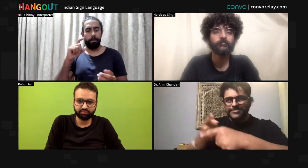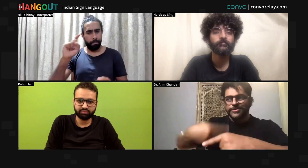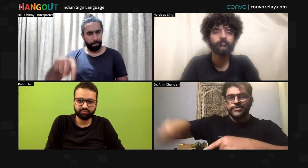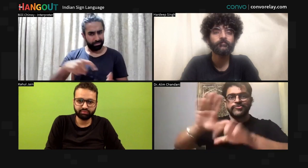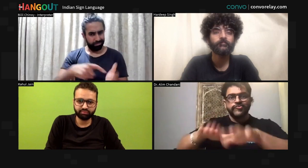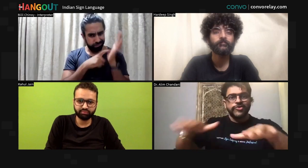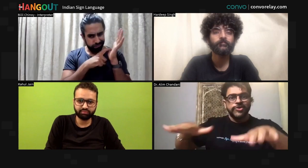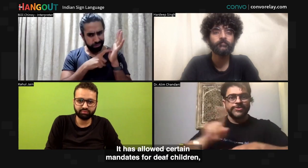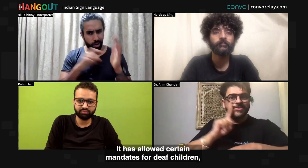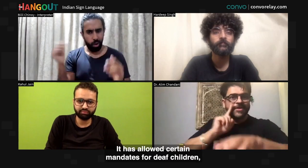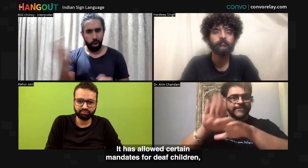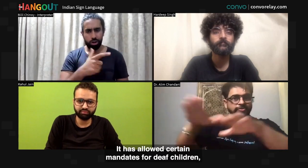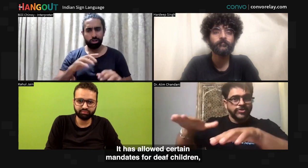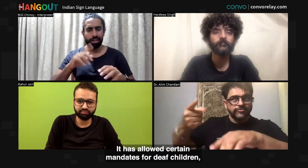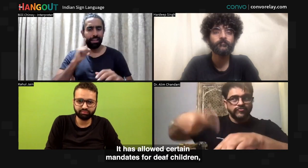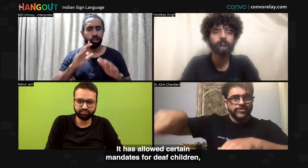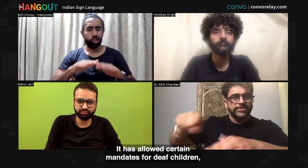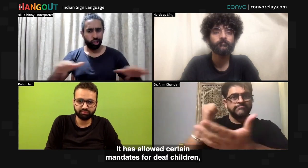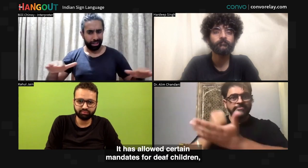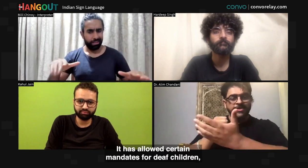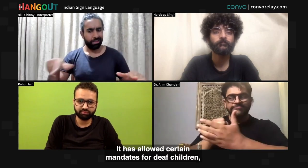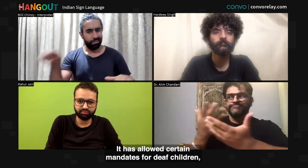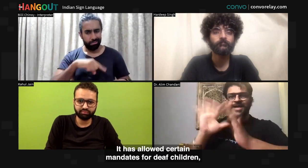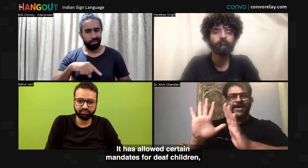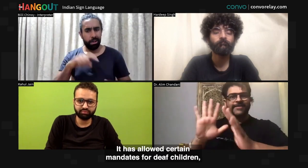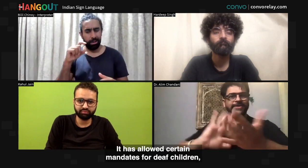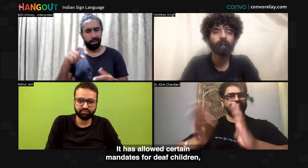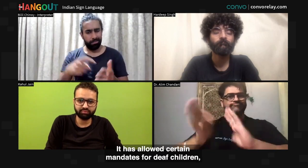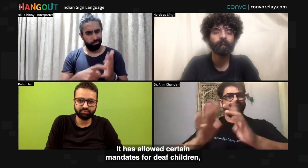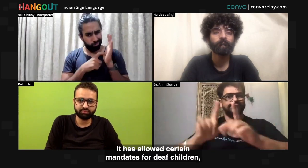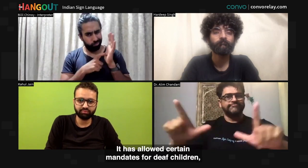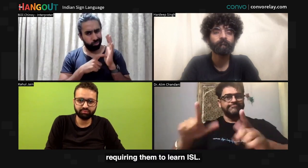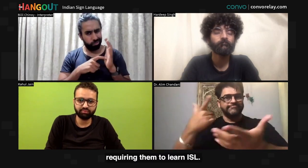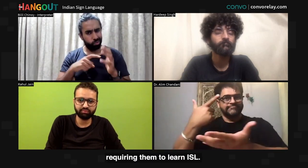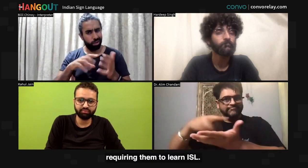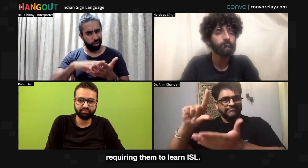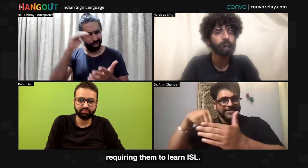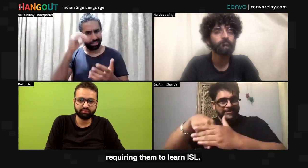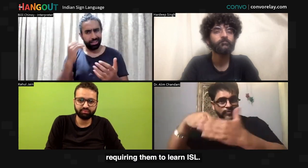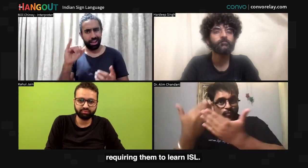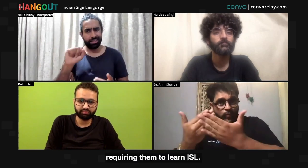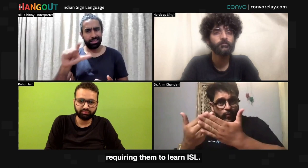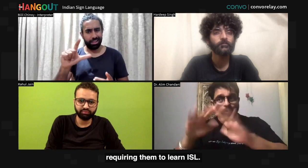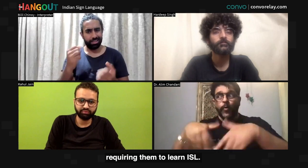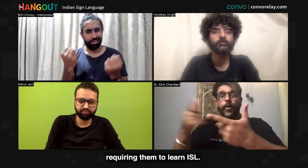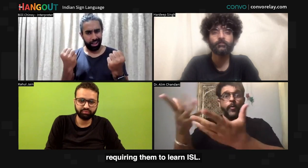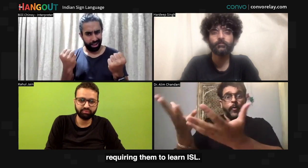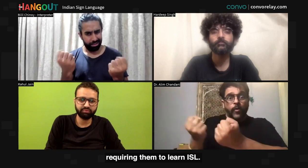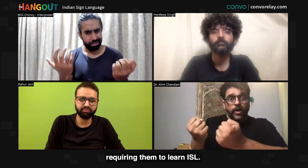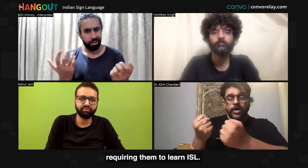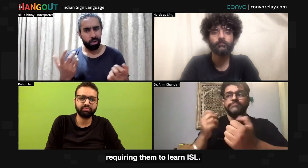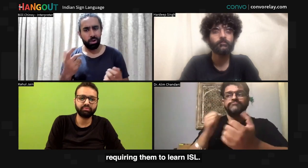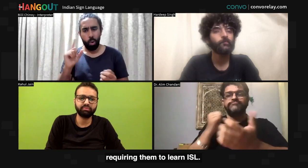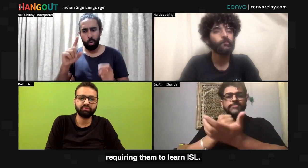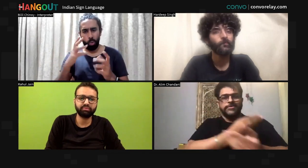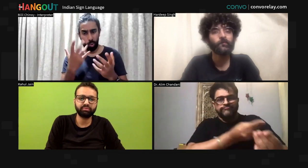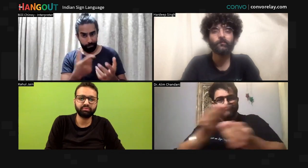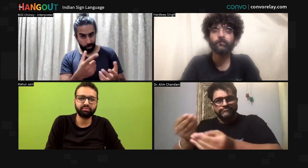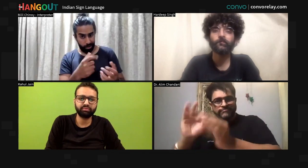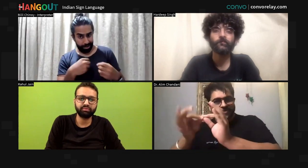um, has, um, certain mandates for deaf children, uh, requiring, um, them to learn ISL. Um,